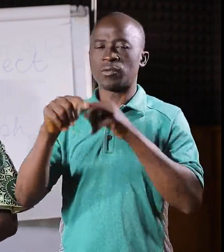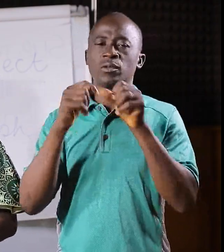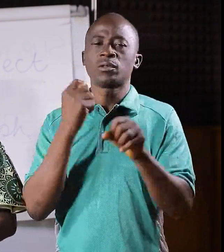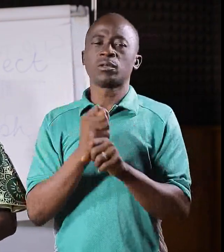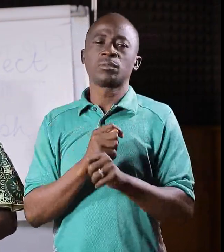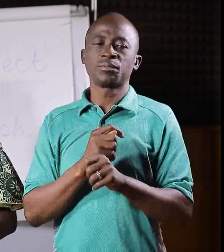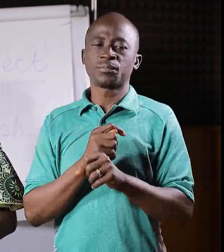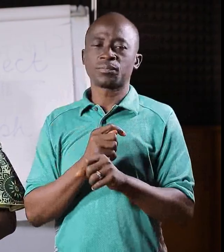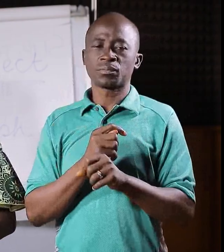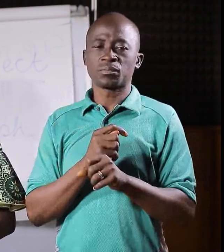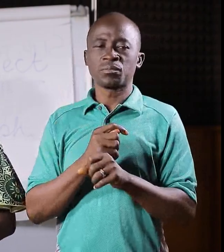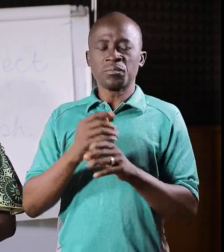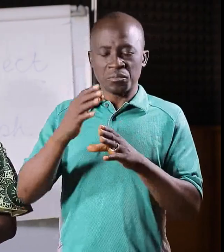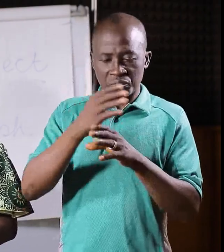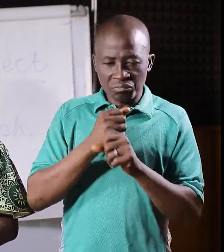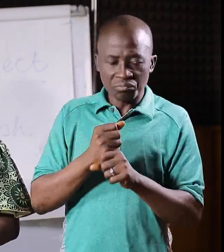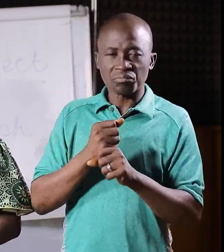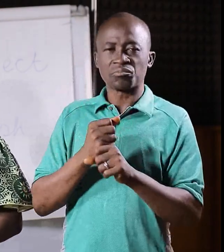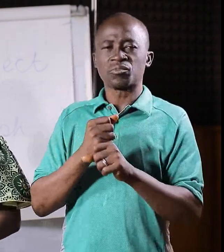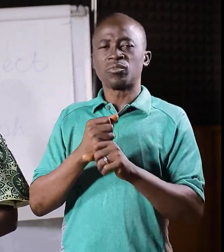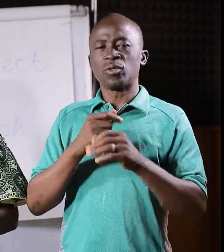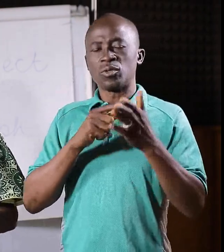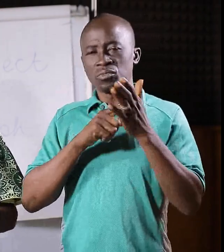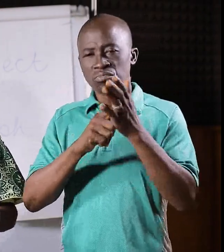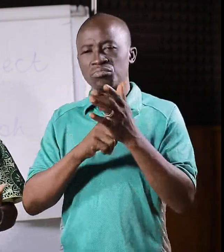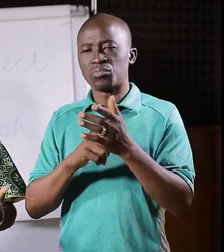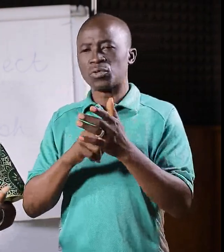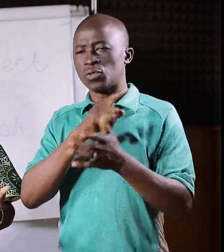effect, summary, illustration,